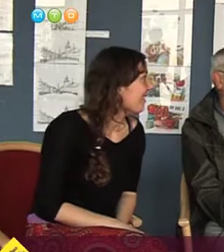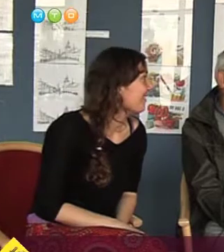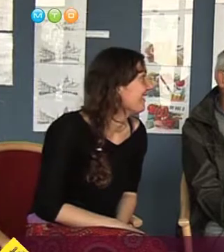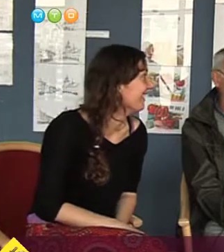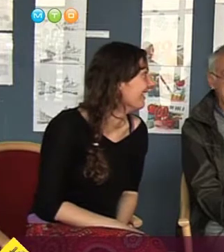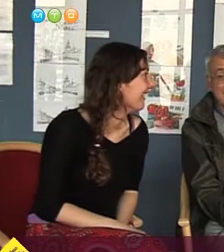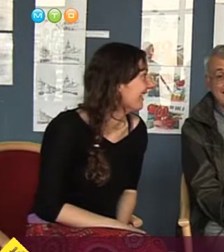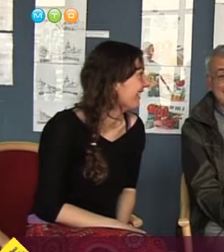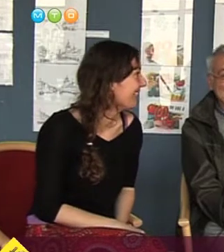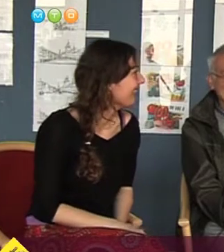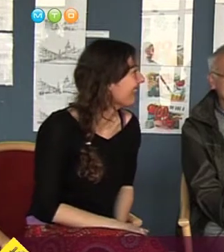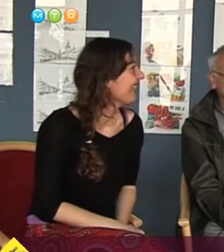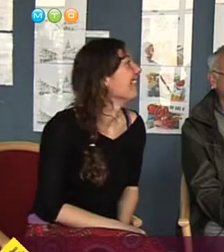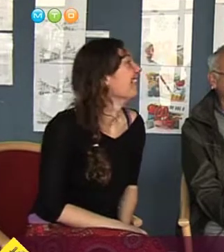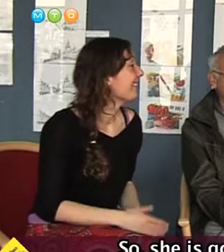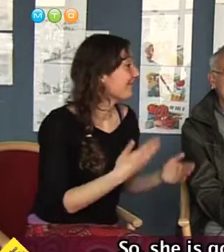Wow!